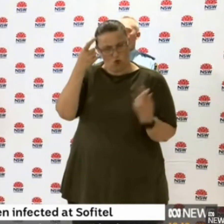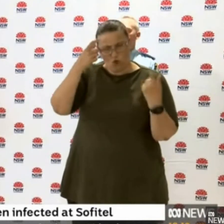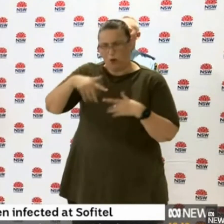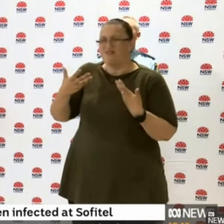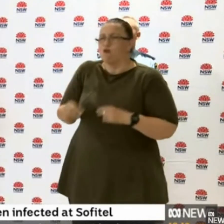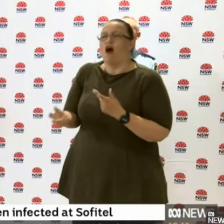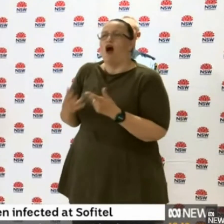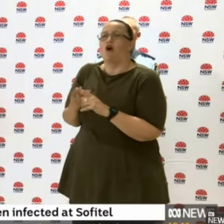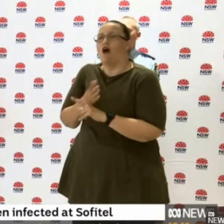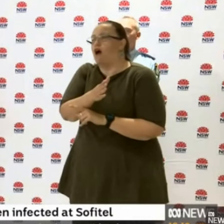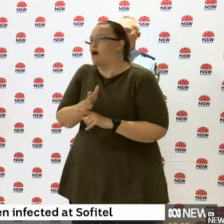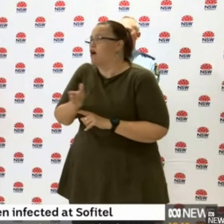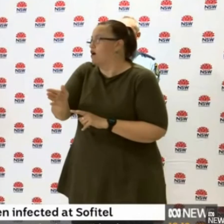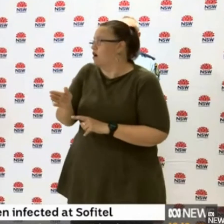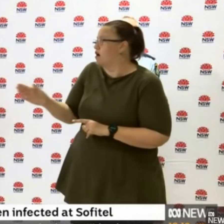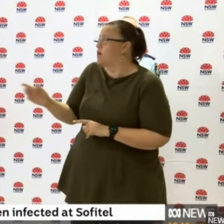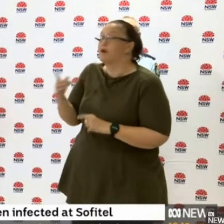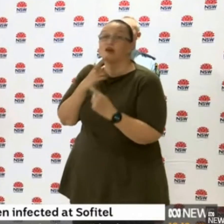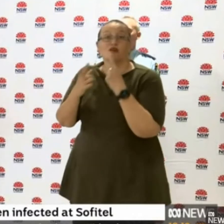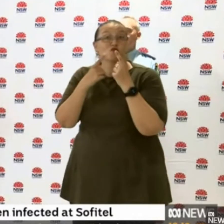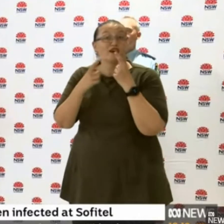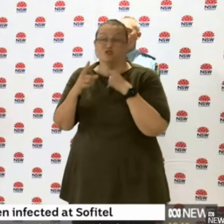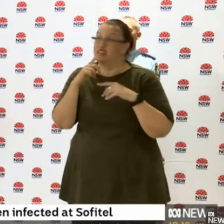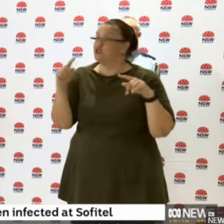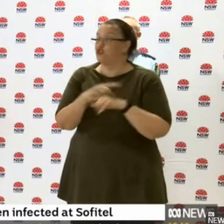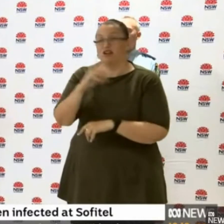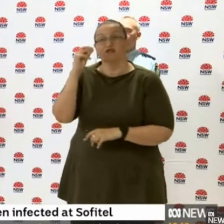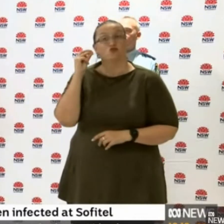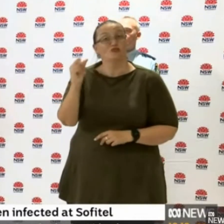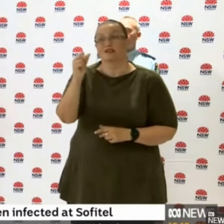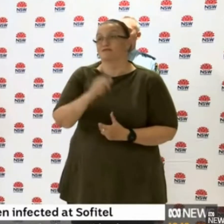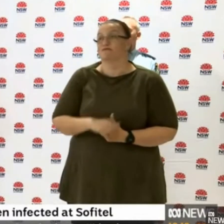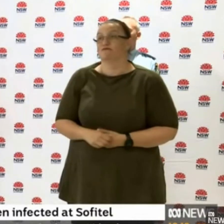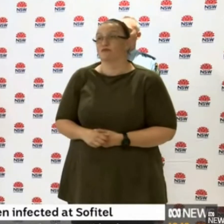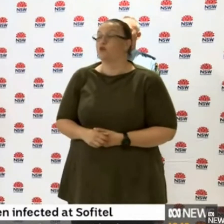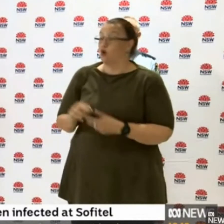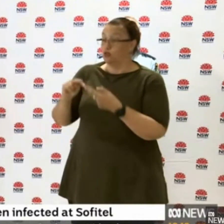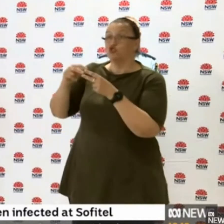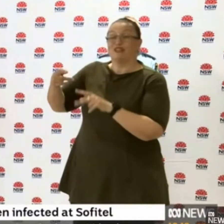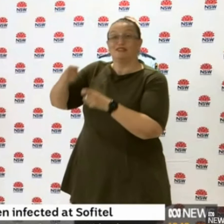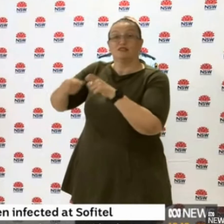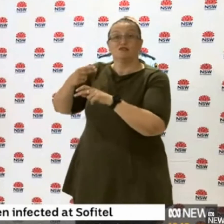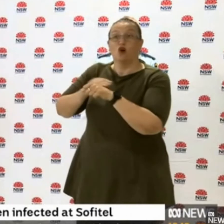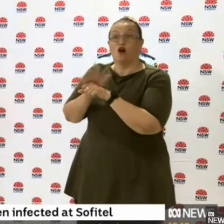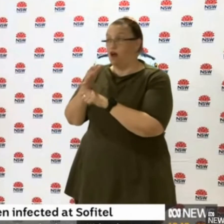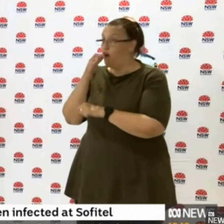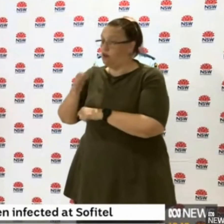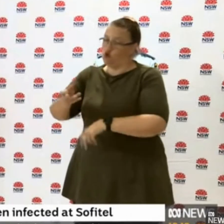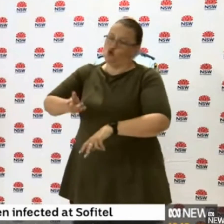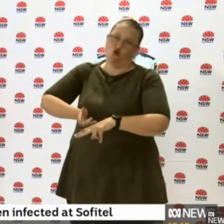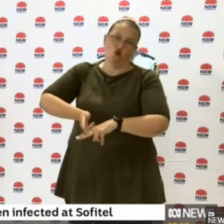but information changes and we'll keep an open mind. The genomics is being done urgently, and we're expecting